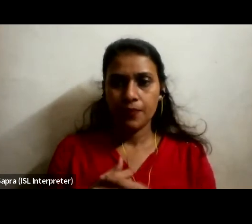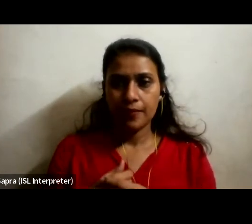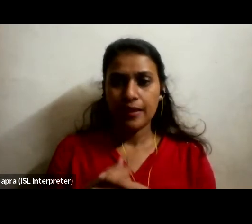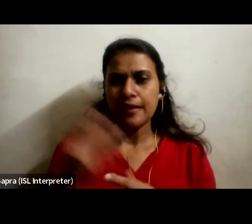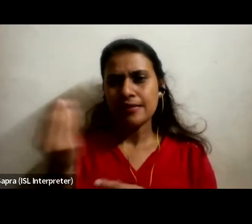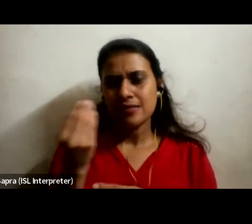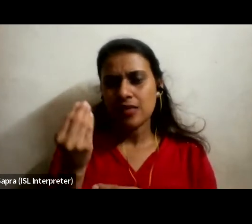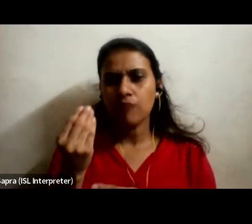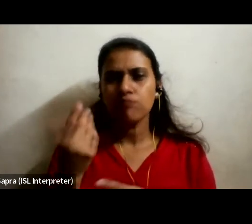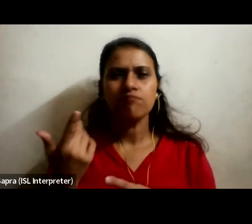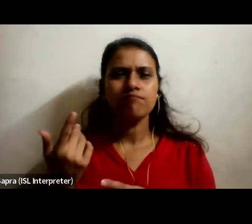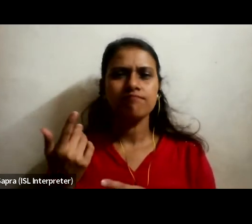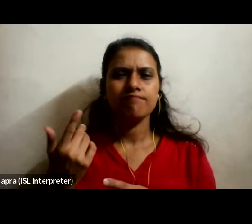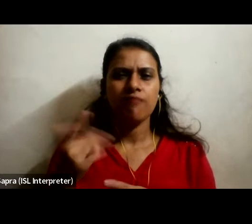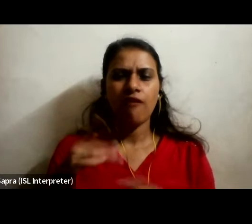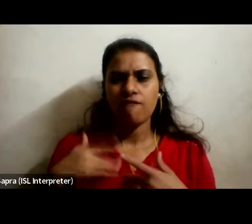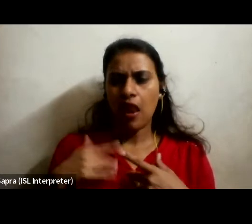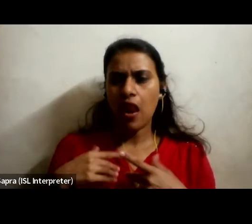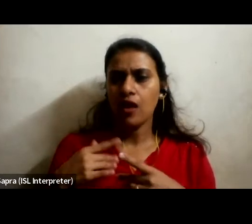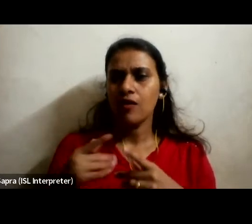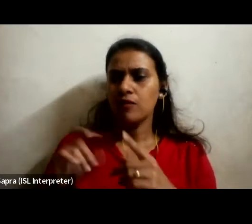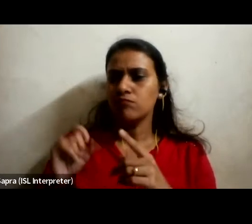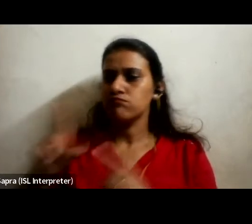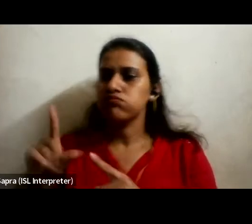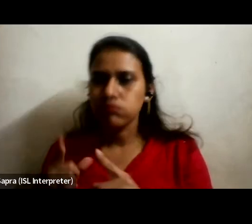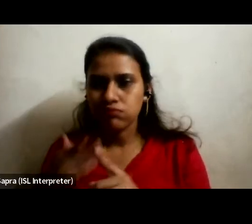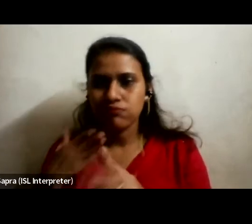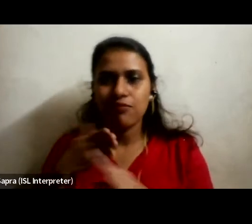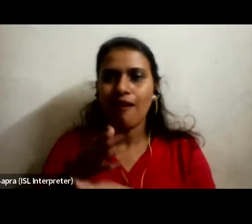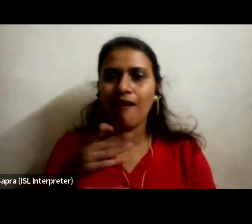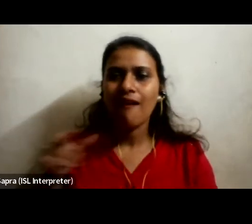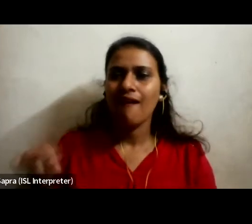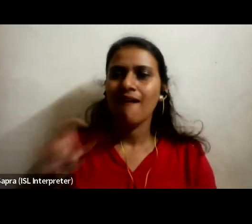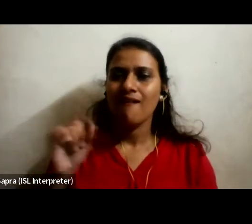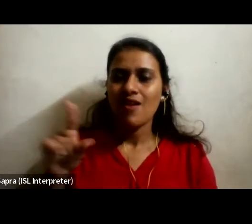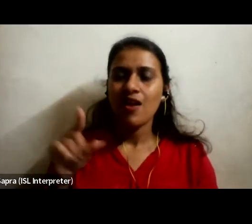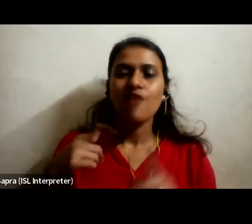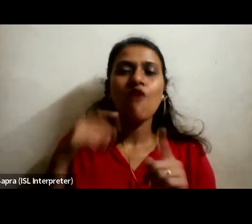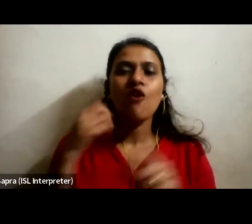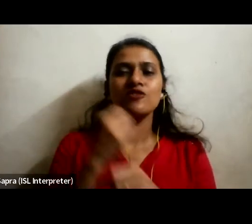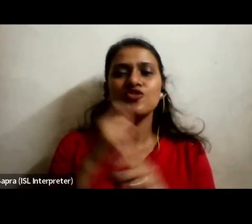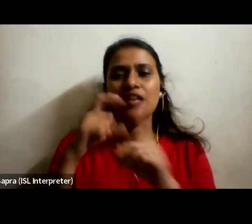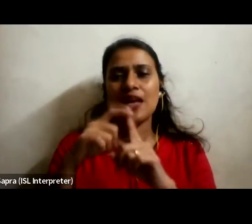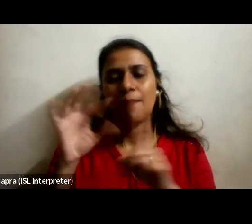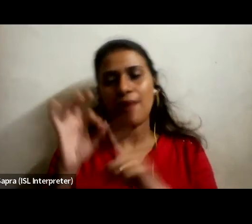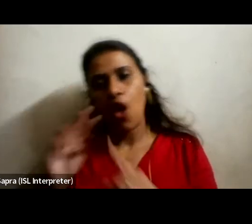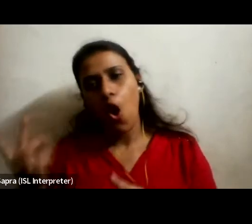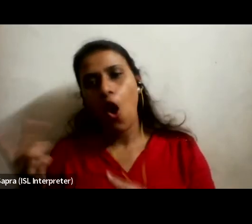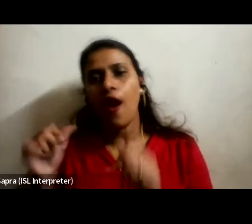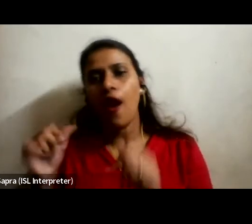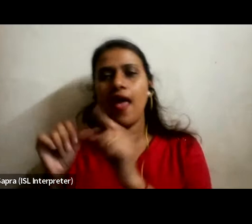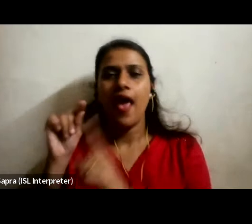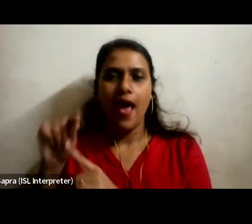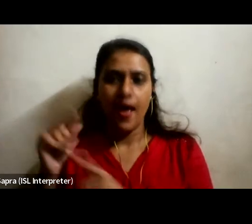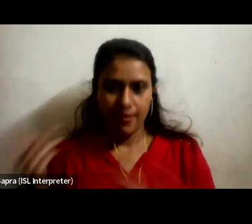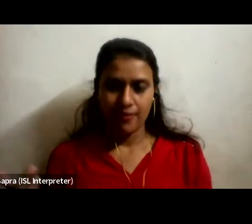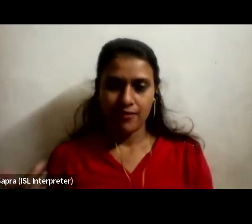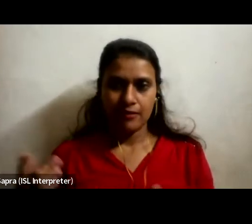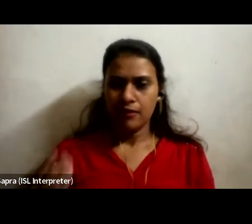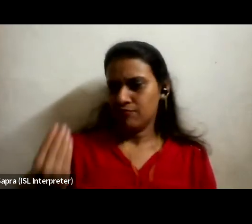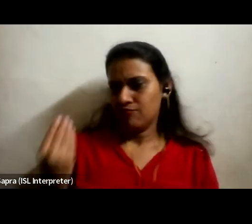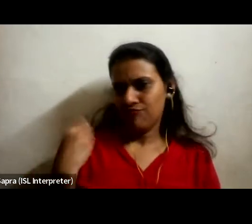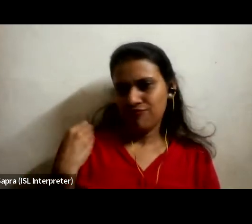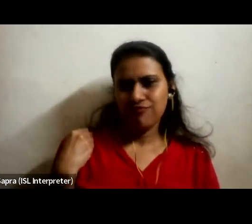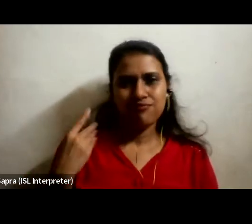clash in terms of the provisions of the GDPR and the provisions of the AI Act, which came out very